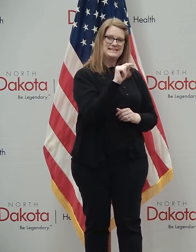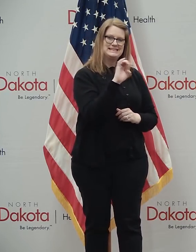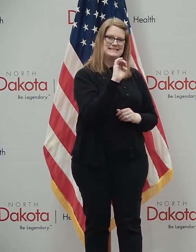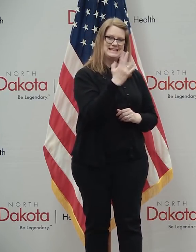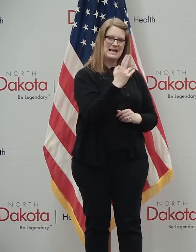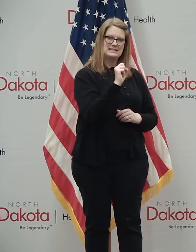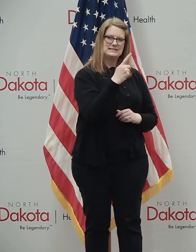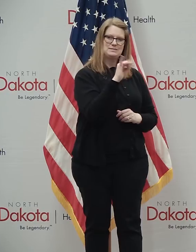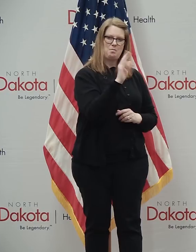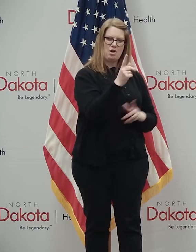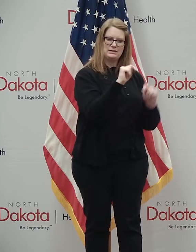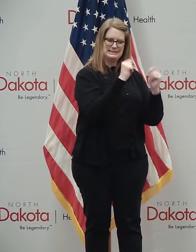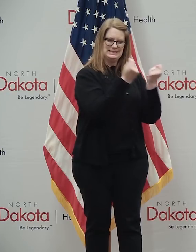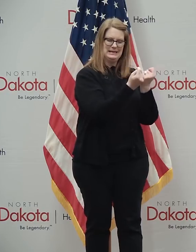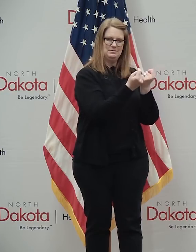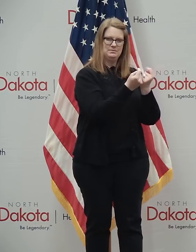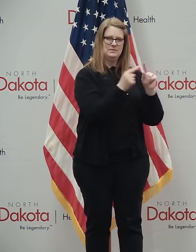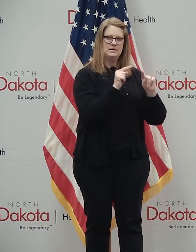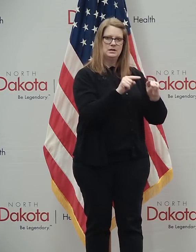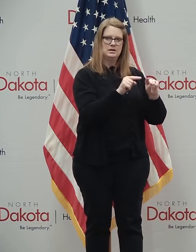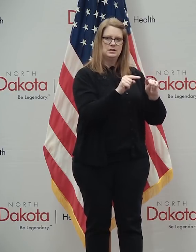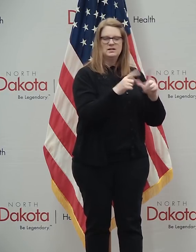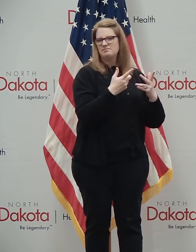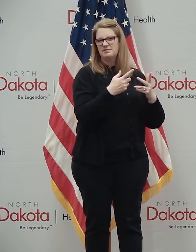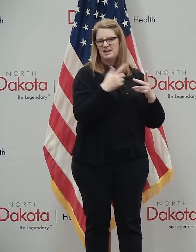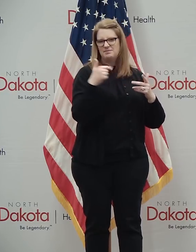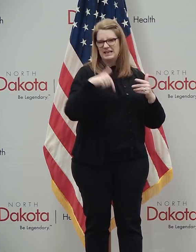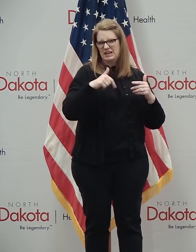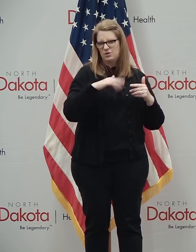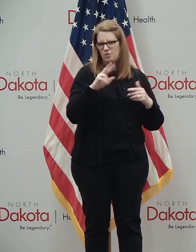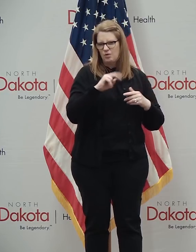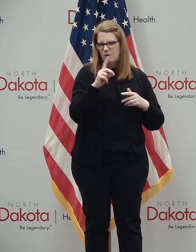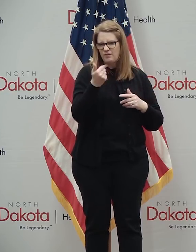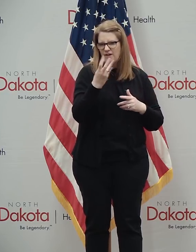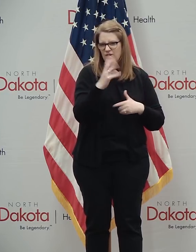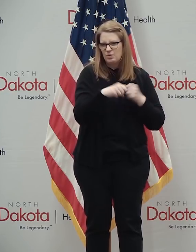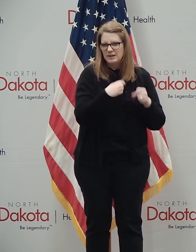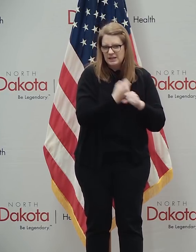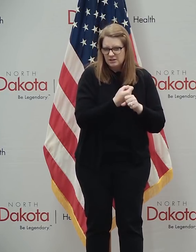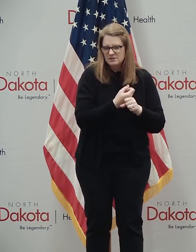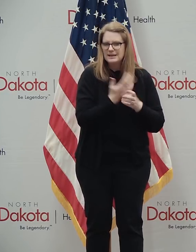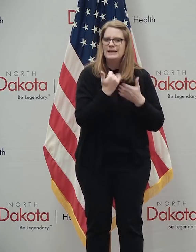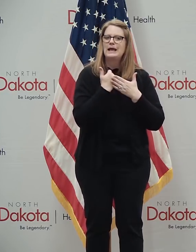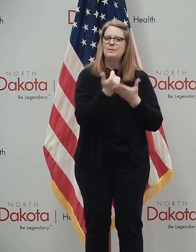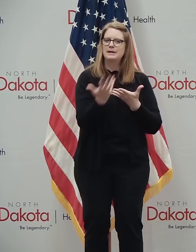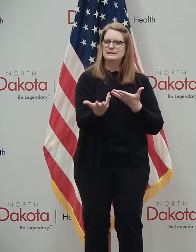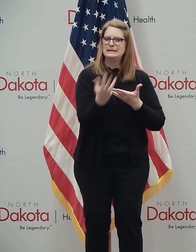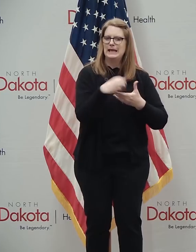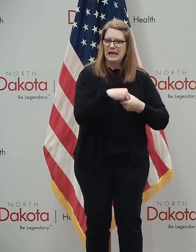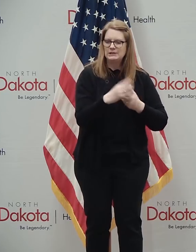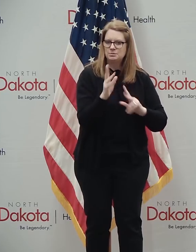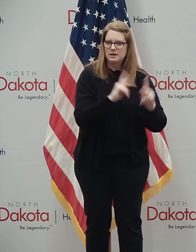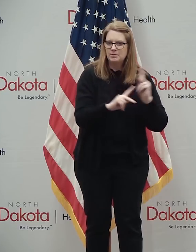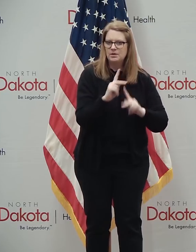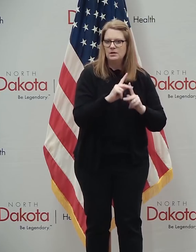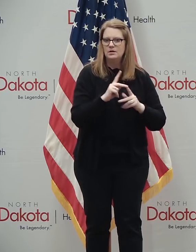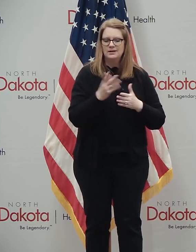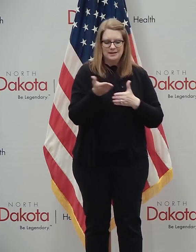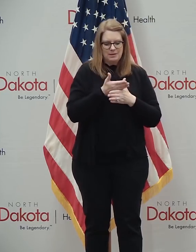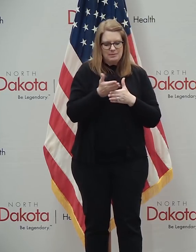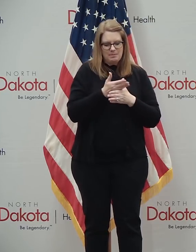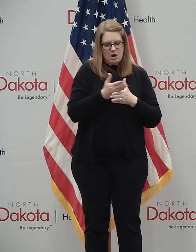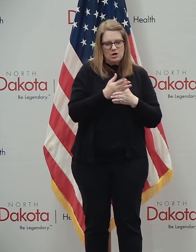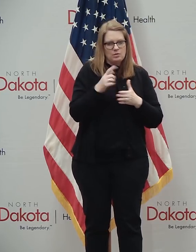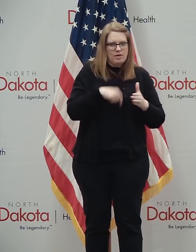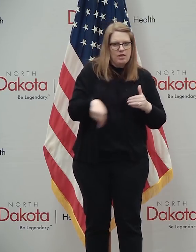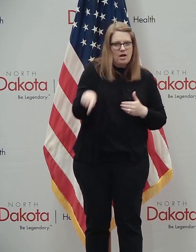that has been in North Dakota for a few years now, helping us engage our communities. We've been partnering with these three